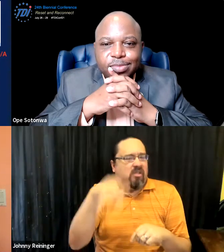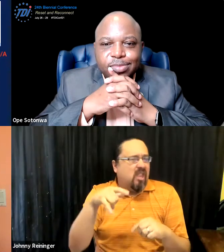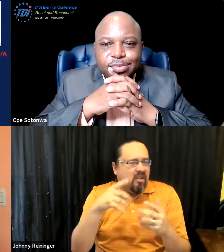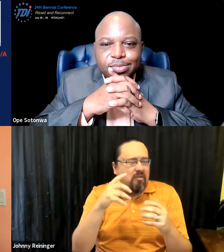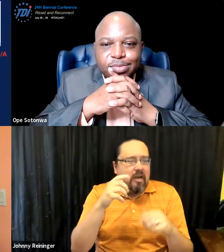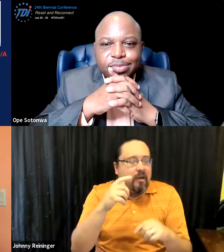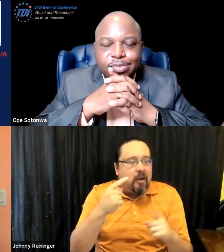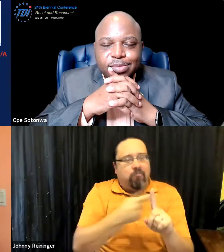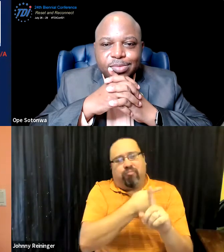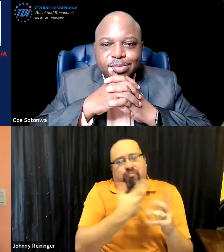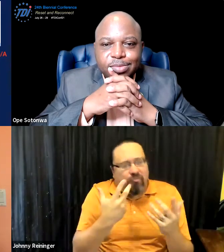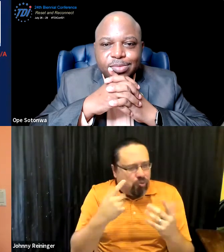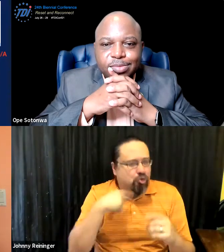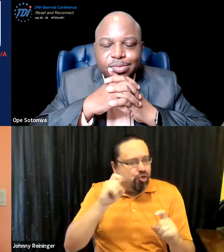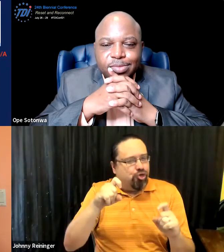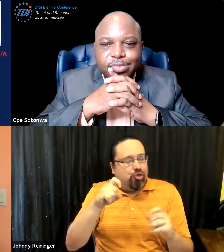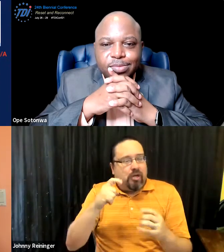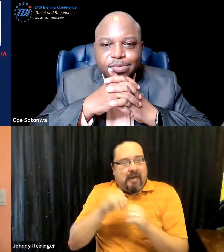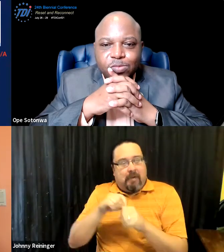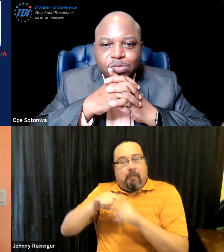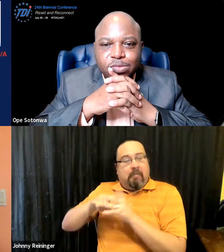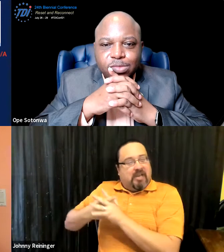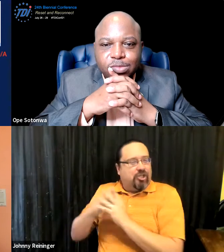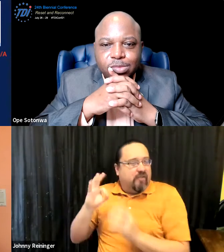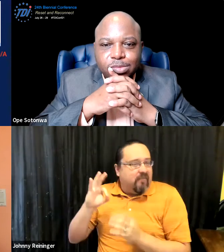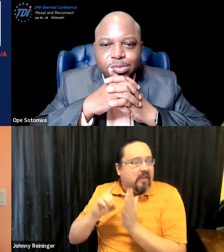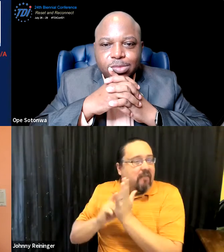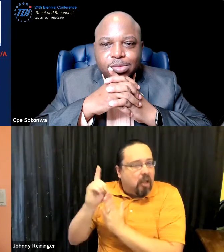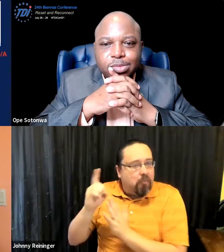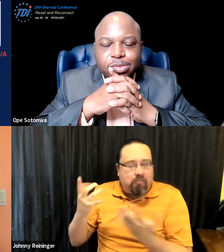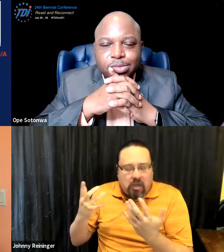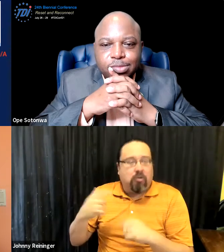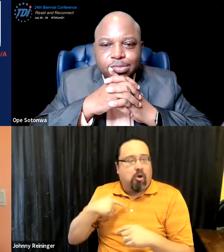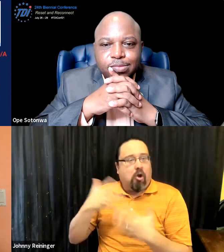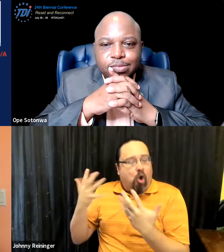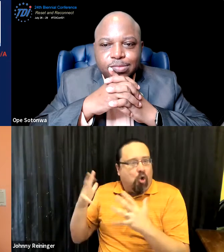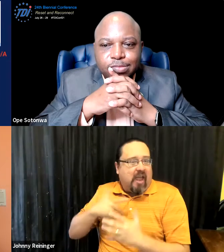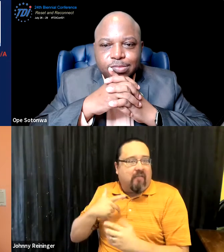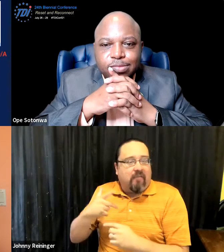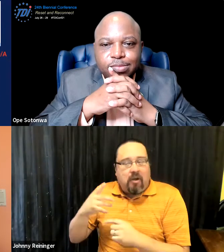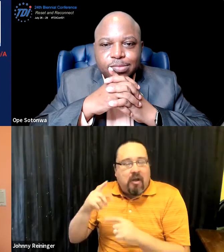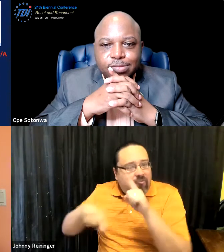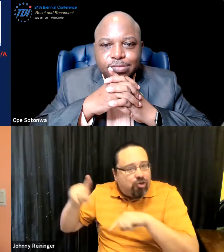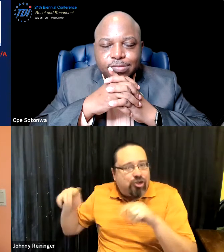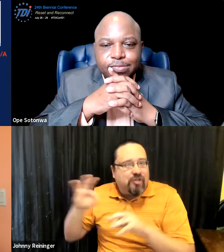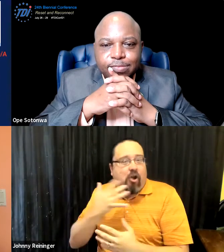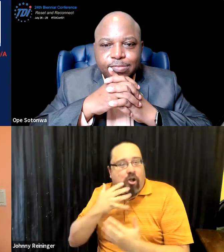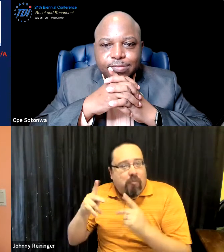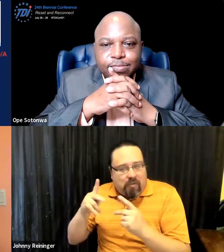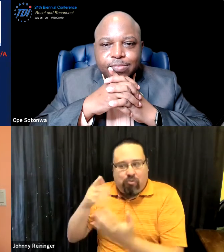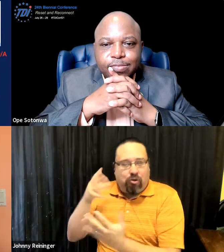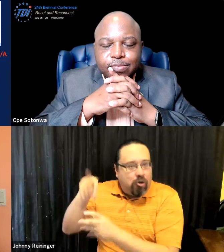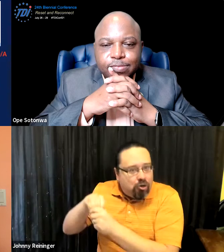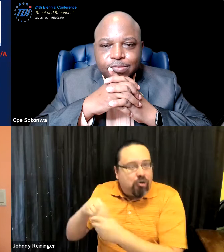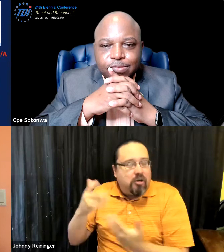have to adjust their lighting and kind of have to fit what the company made. So if the company initially just developed that